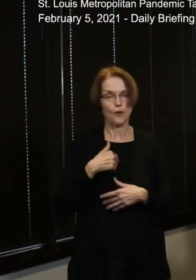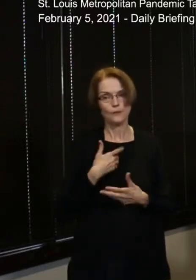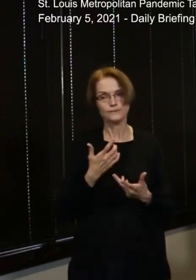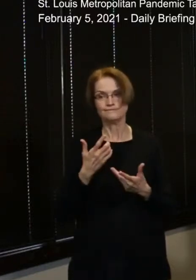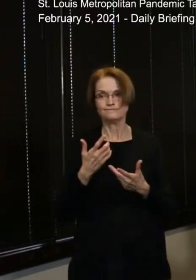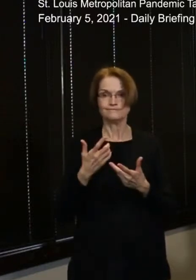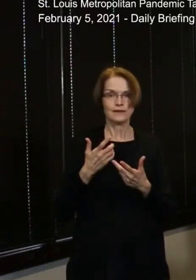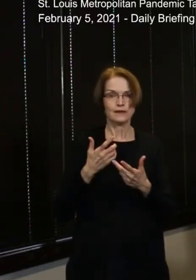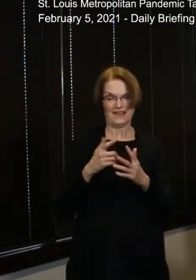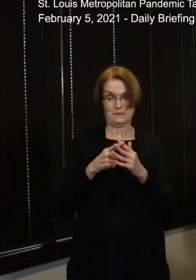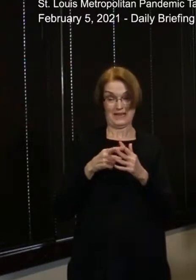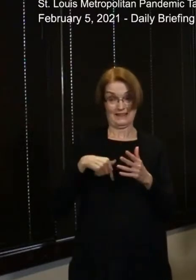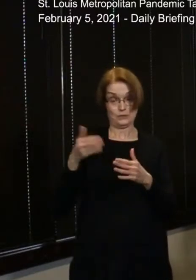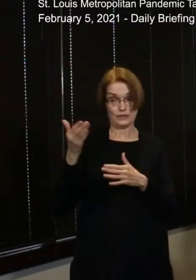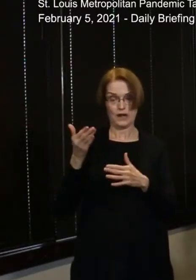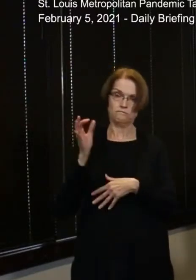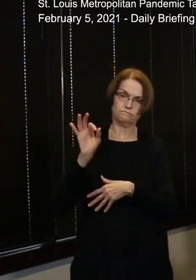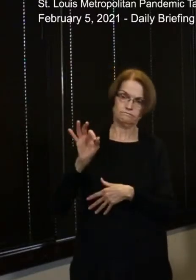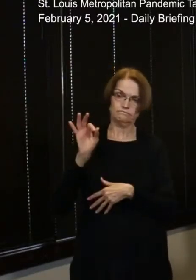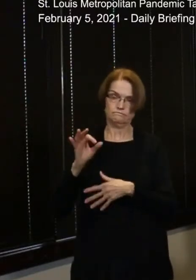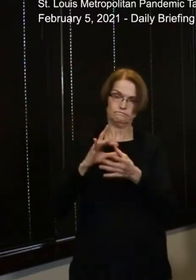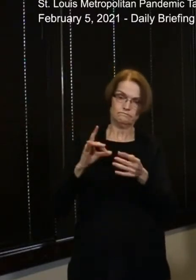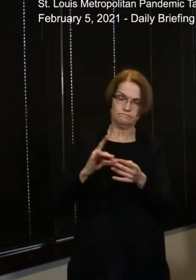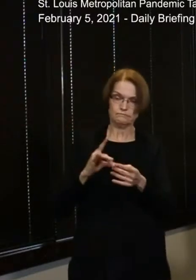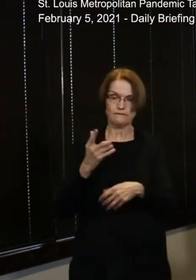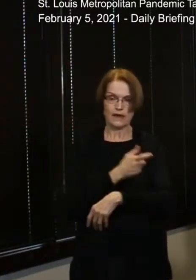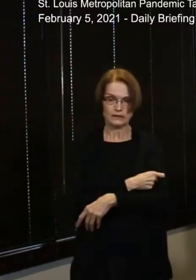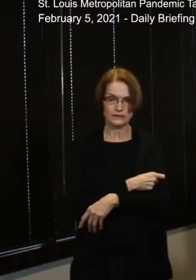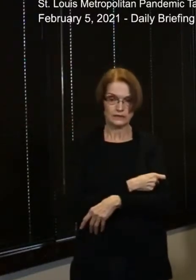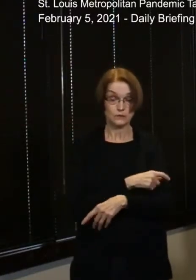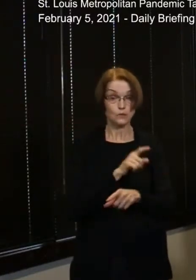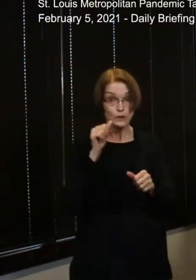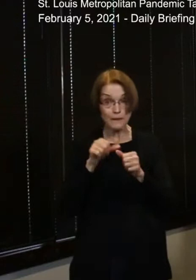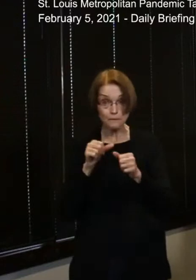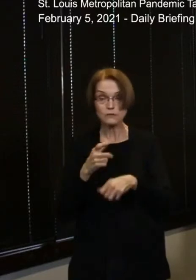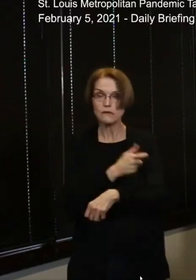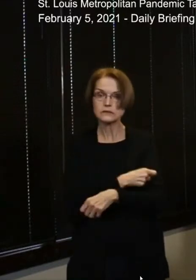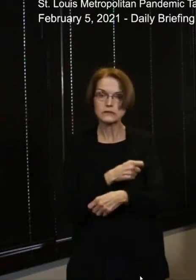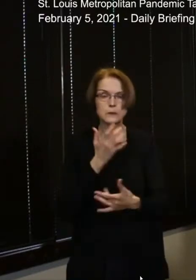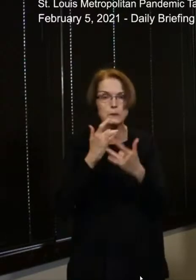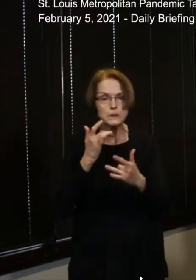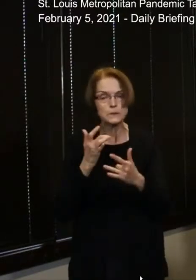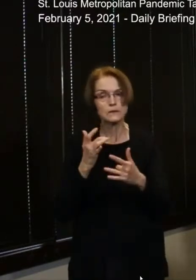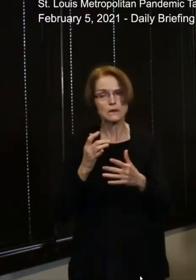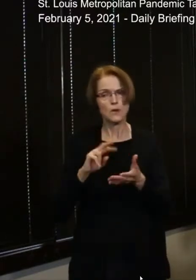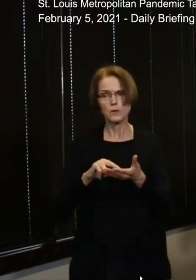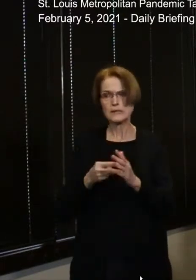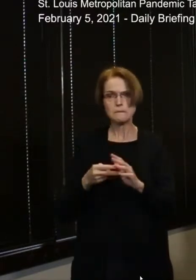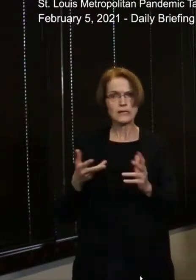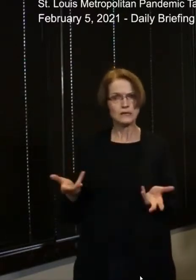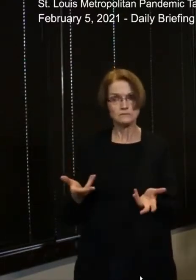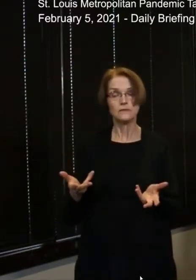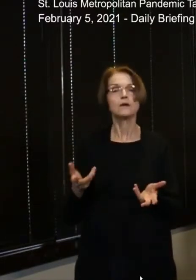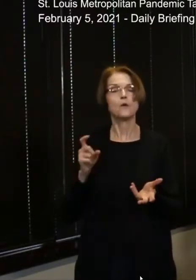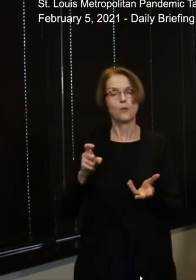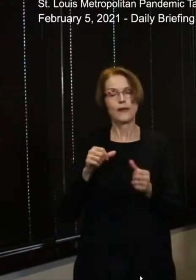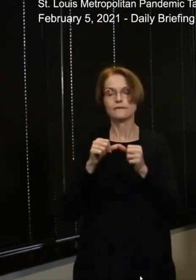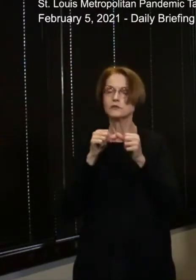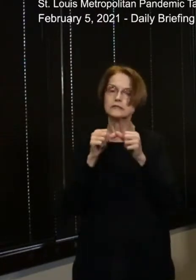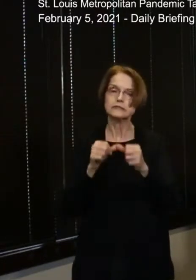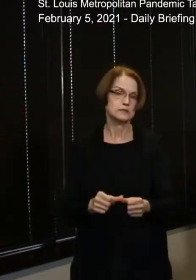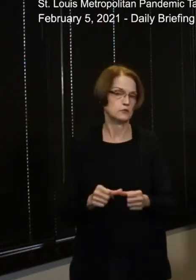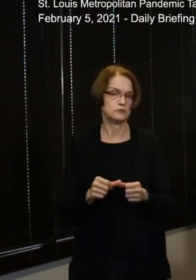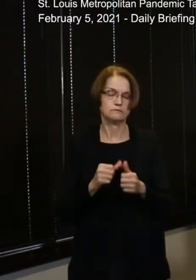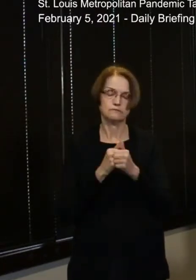earlier in the presentation, I also talked about how scarce they are. And so what does that mean? That means that we have to continue